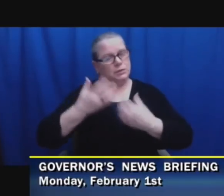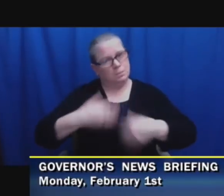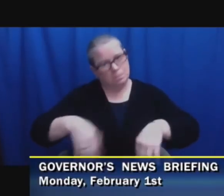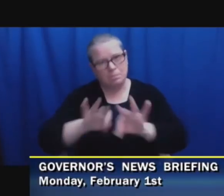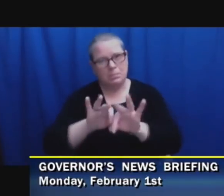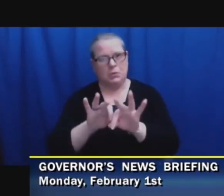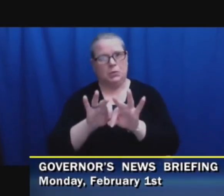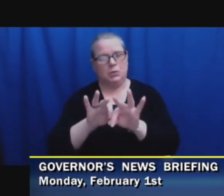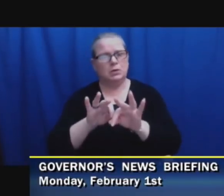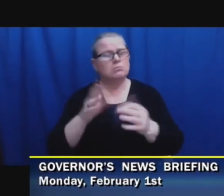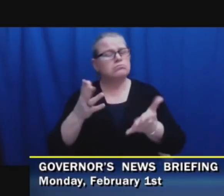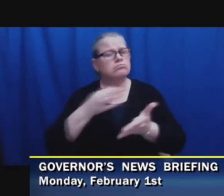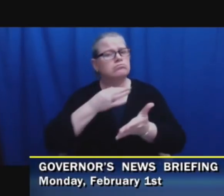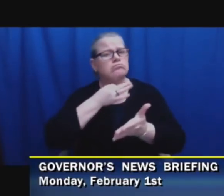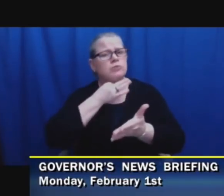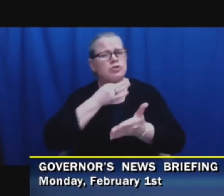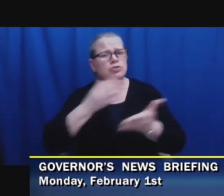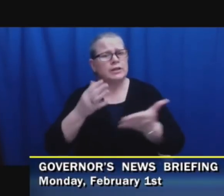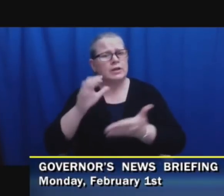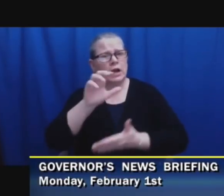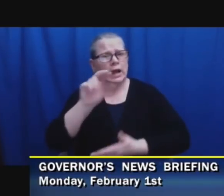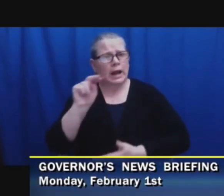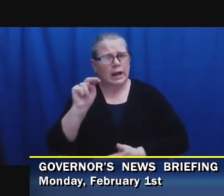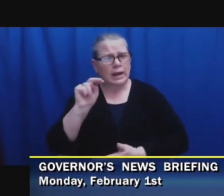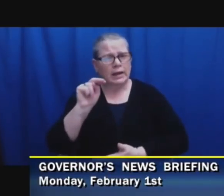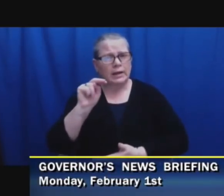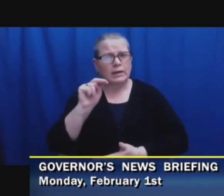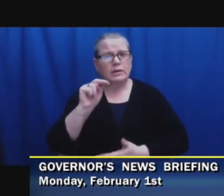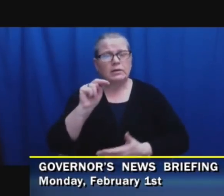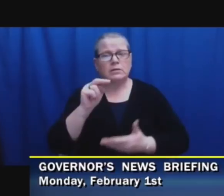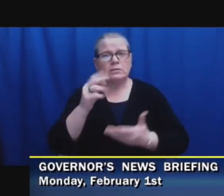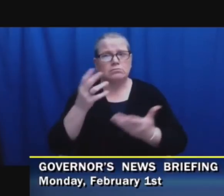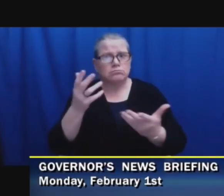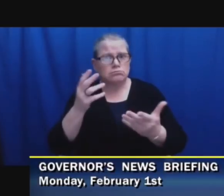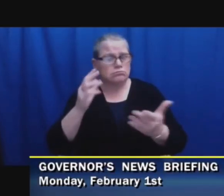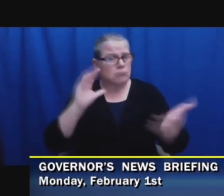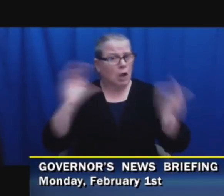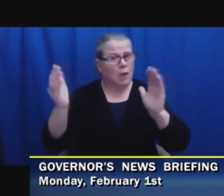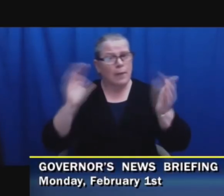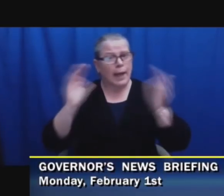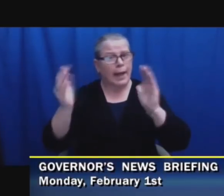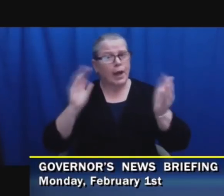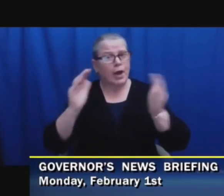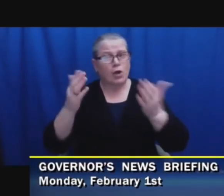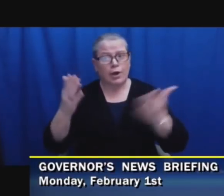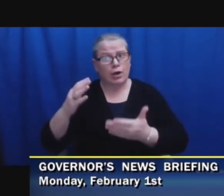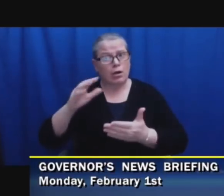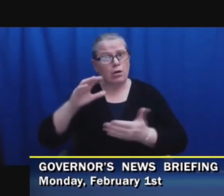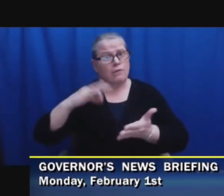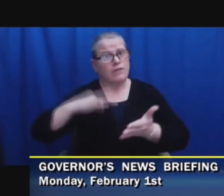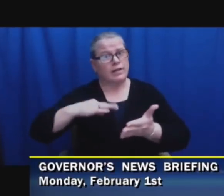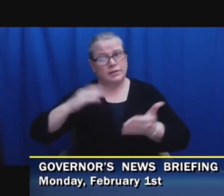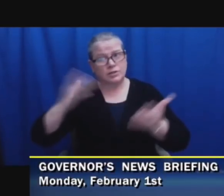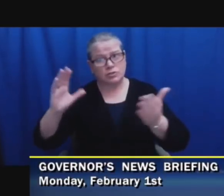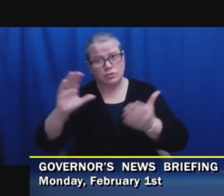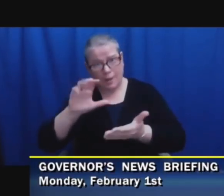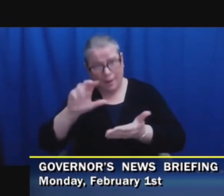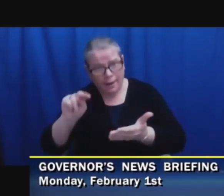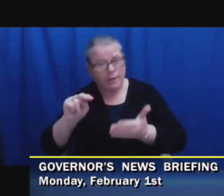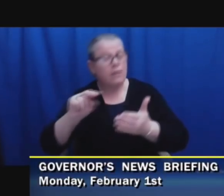happened in Connecticut with those volunteers as compared to other states with people volunteering?